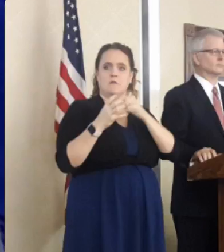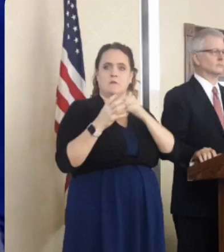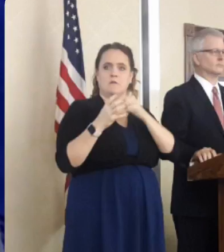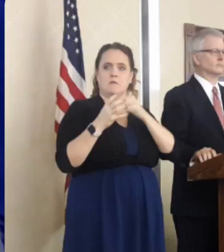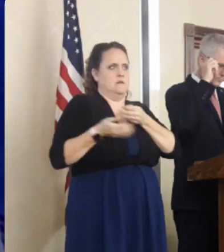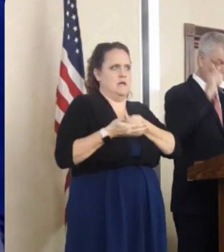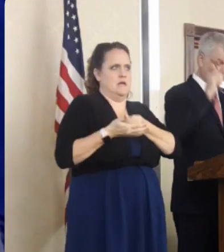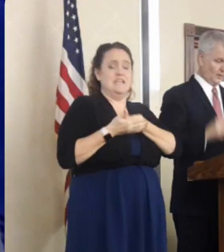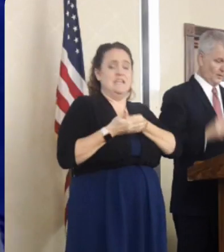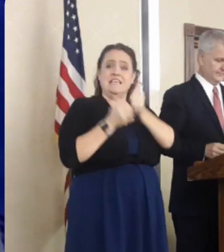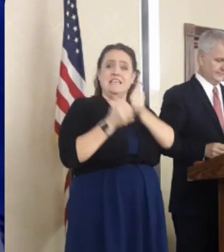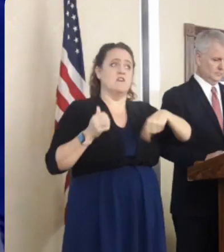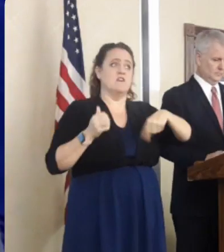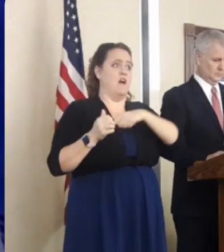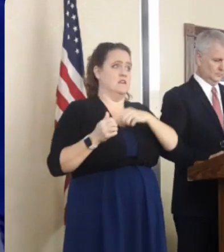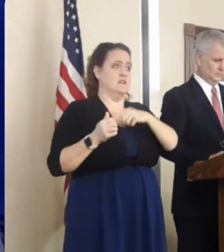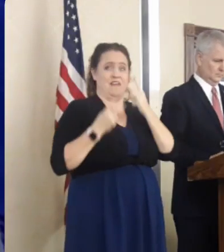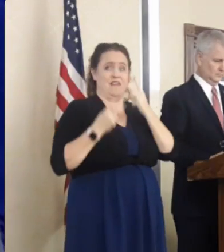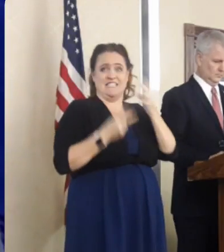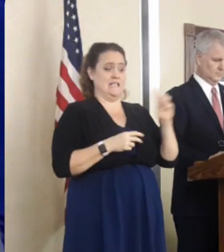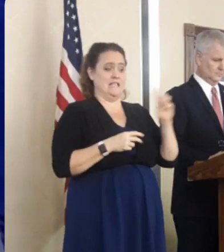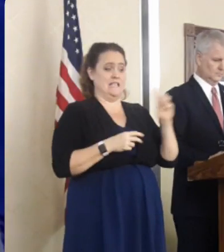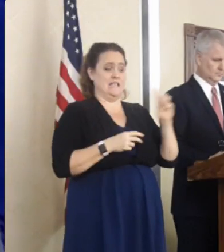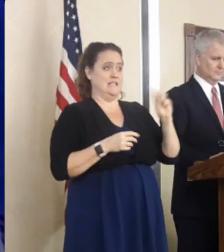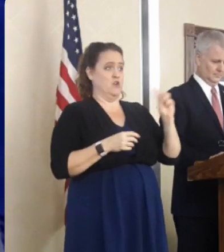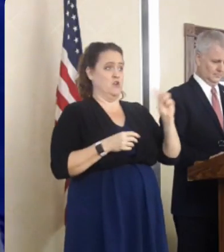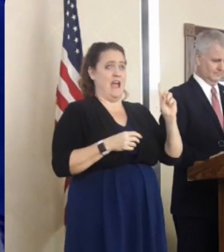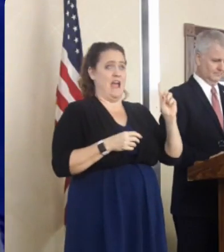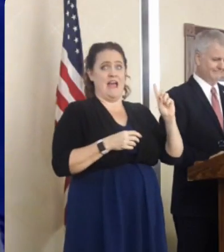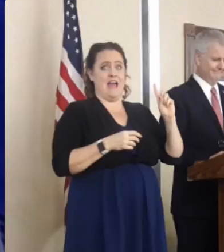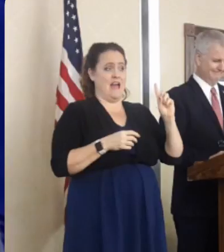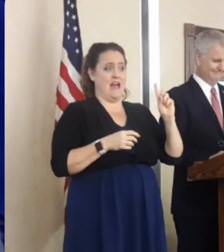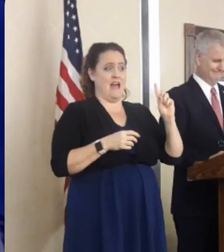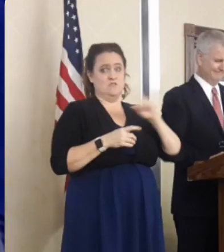Dems bushy tails are up. We got to fight back there.